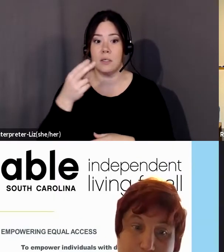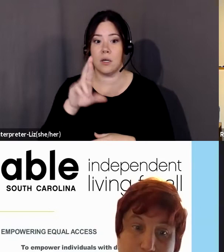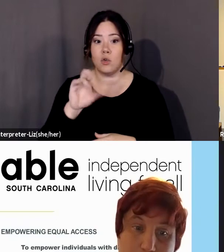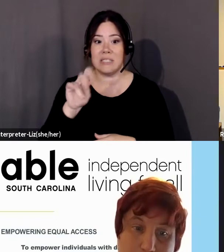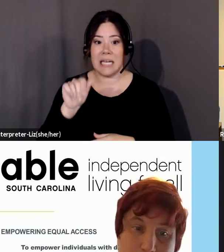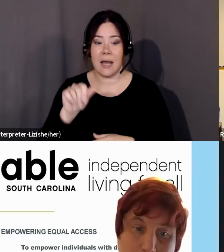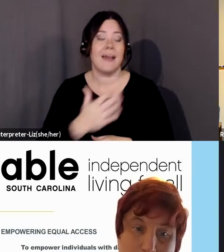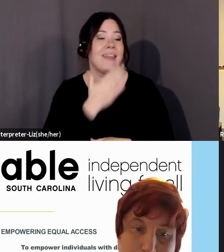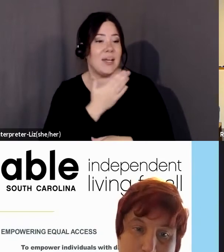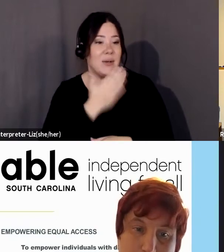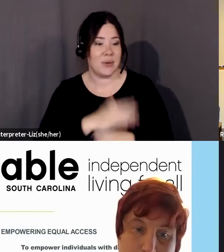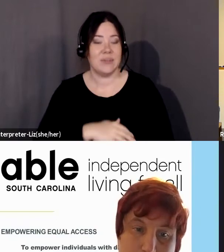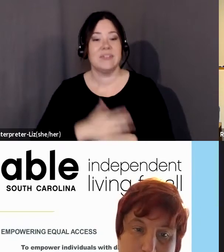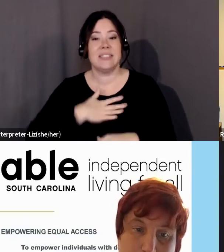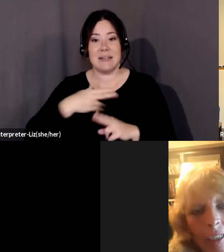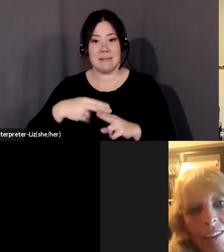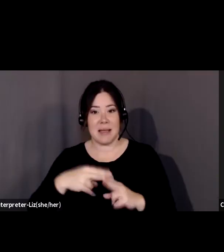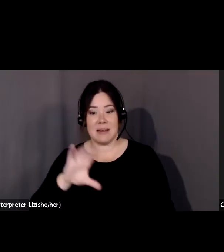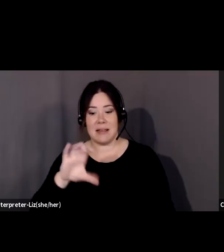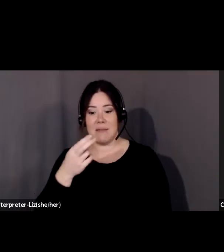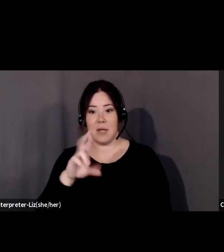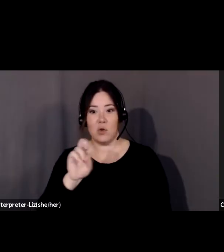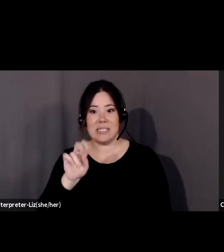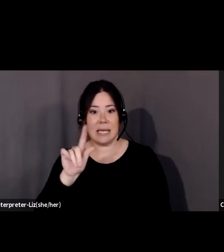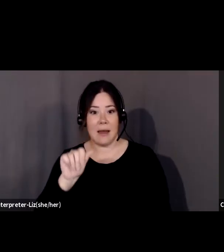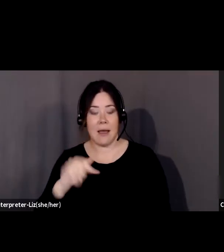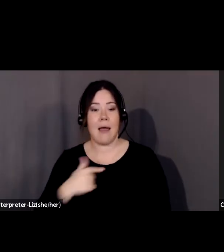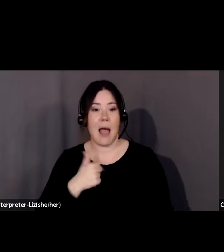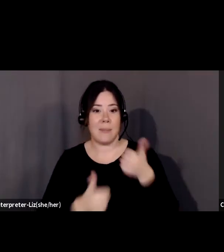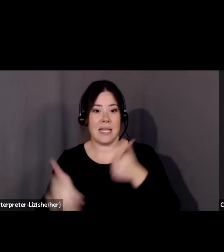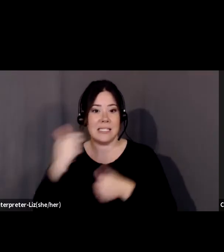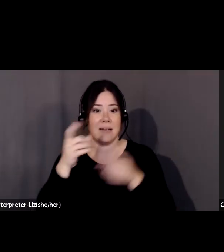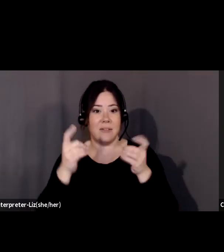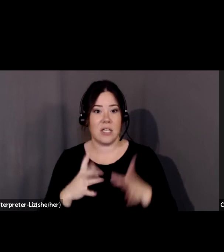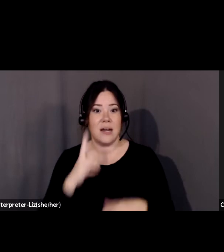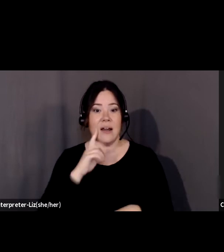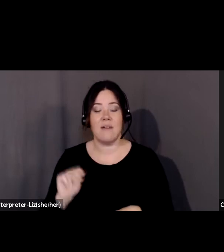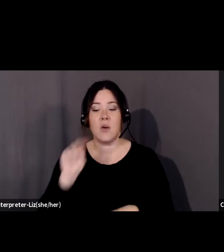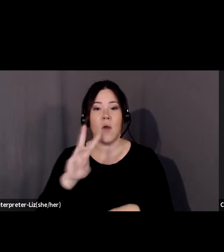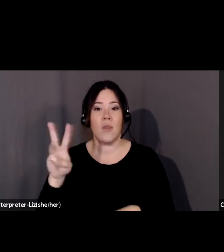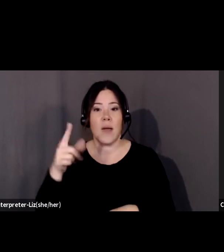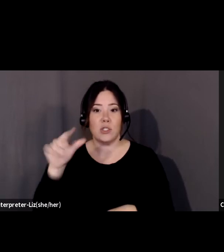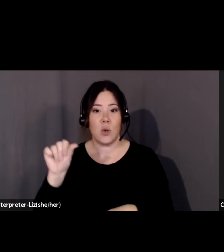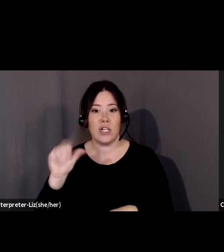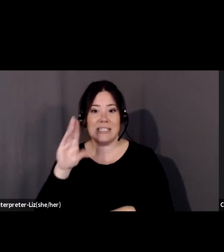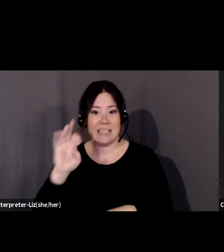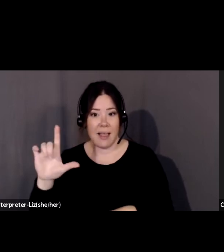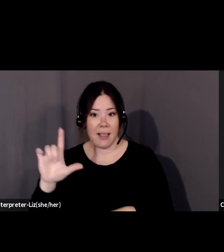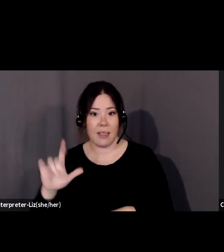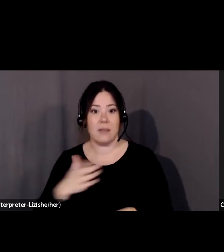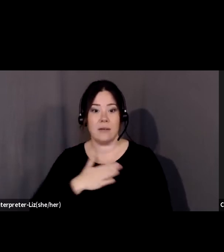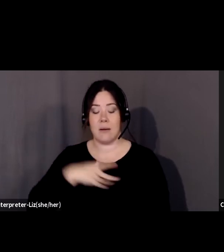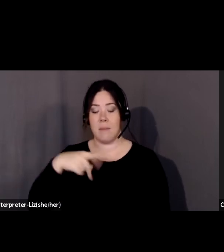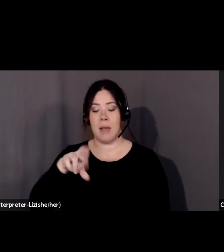Thank you, Raina. My name is Christina Holtzclaw. I'm the Executive Director of Northwest Georgia Center for Independent Living. My pronouns are she